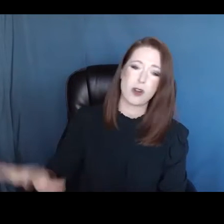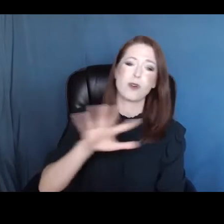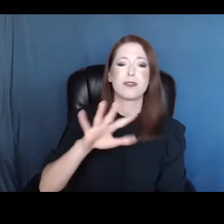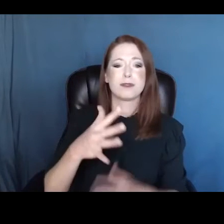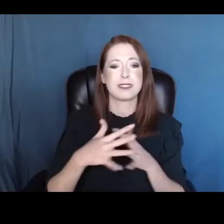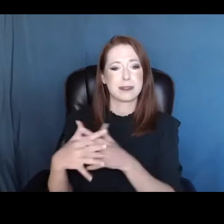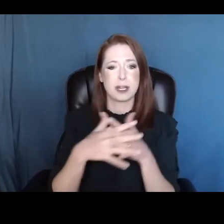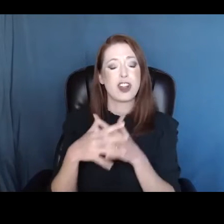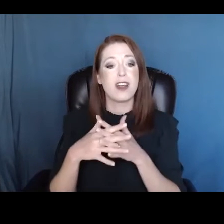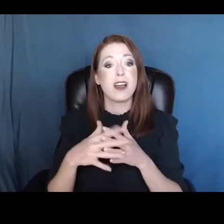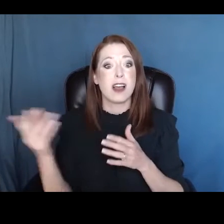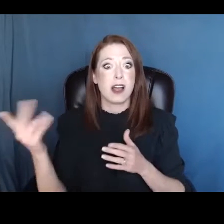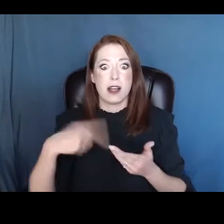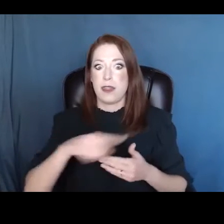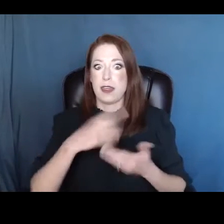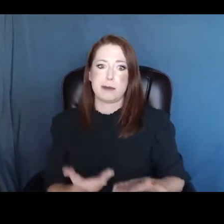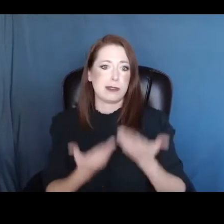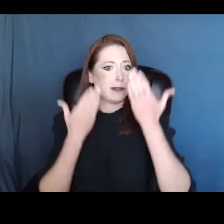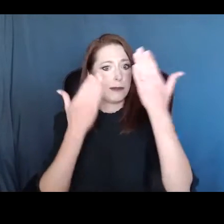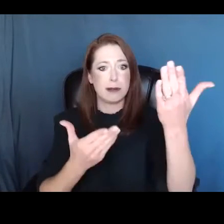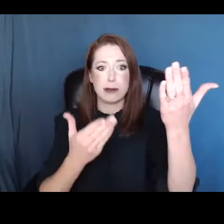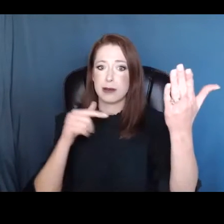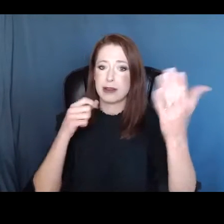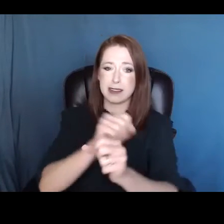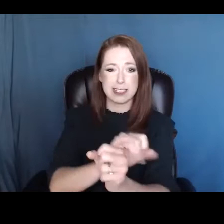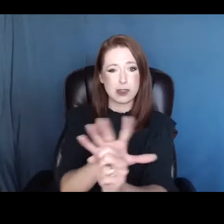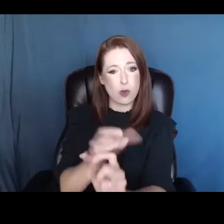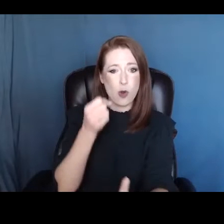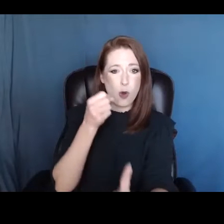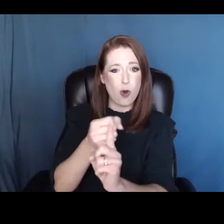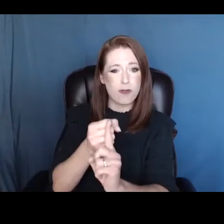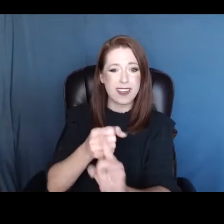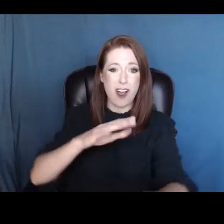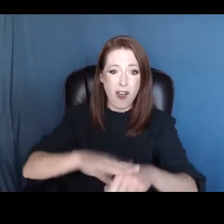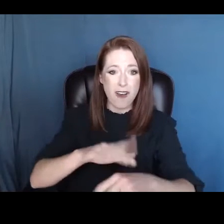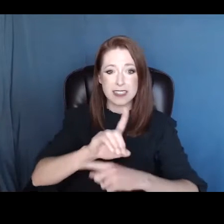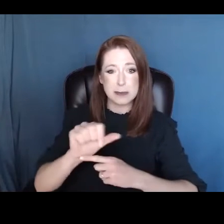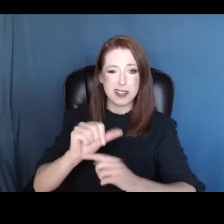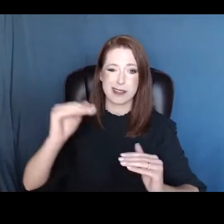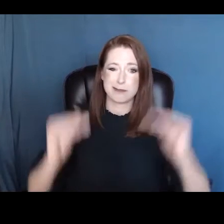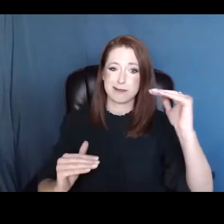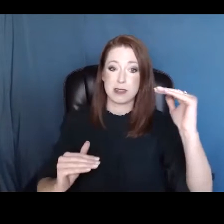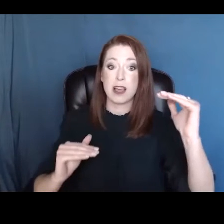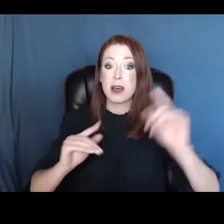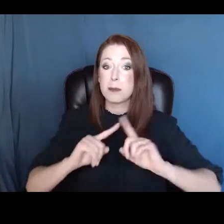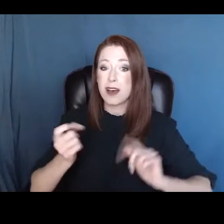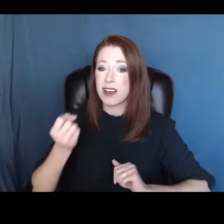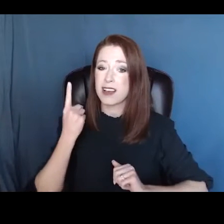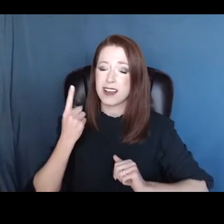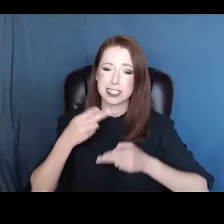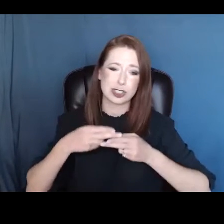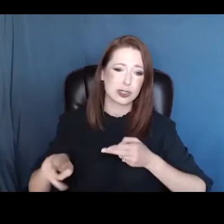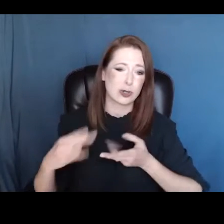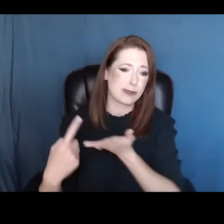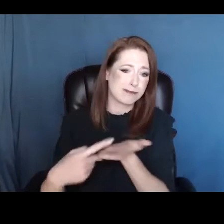on the disproportionate impact that COVID has had on disability. However, very little was discussed around individuals